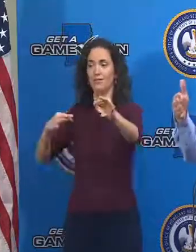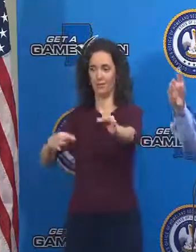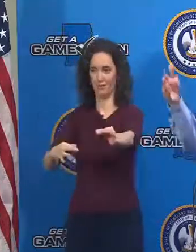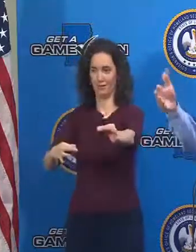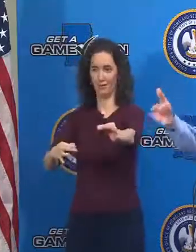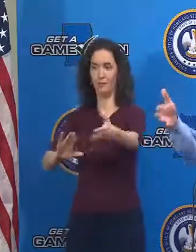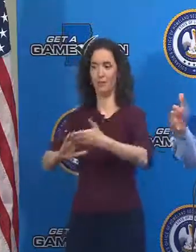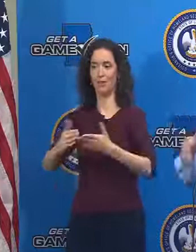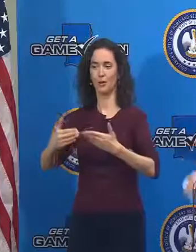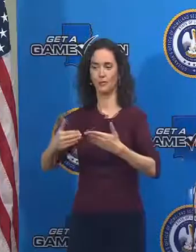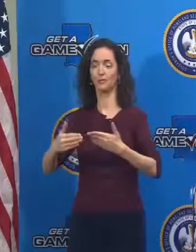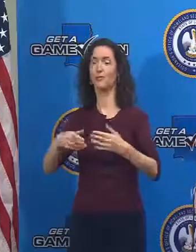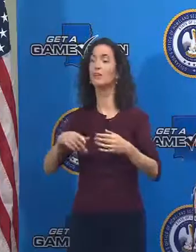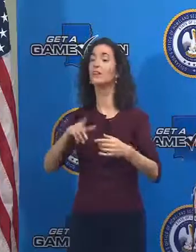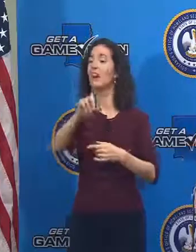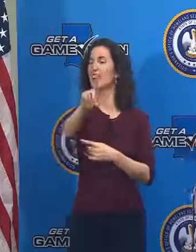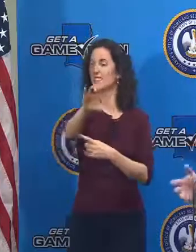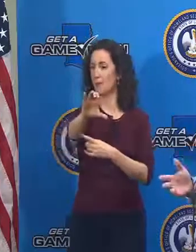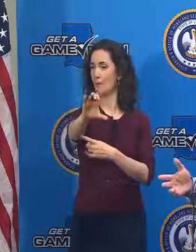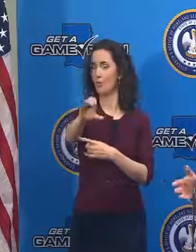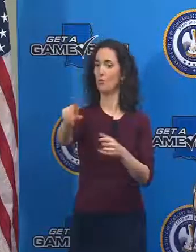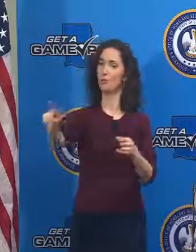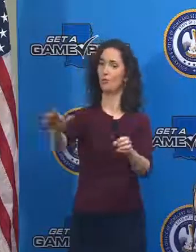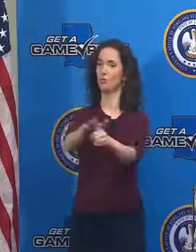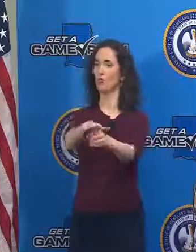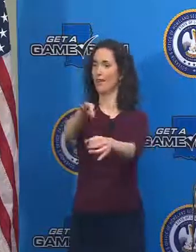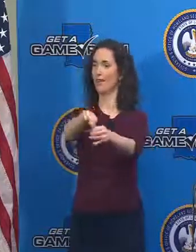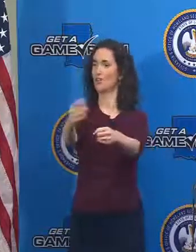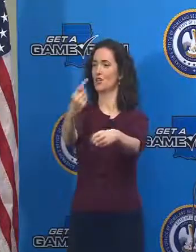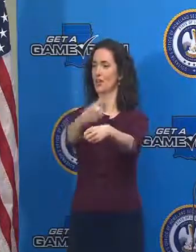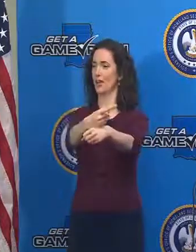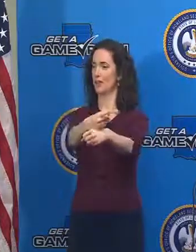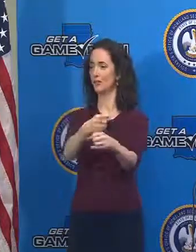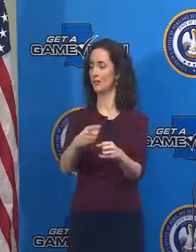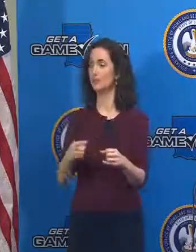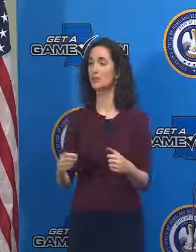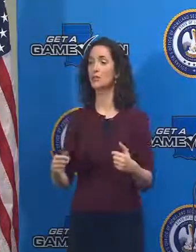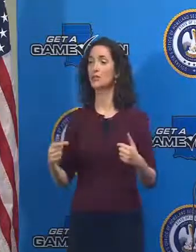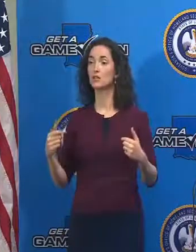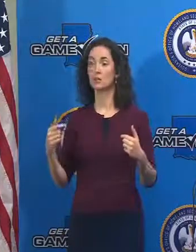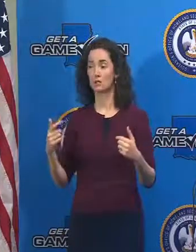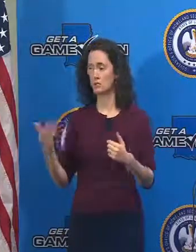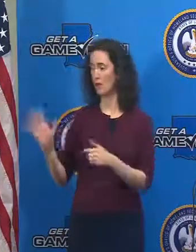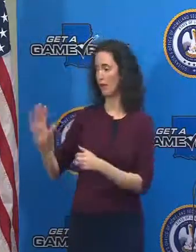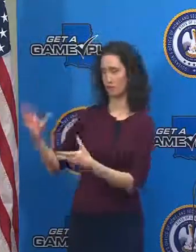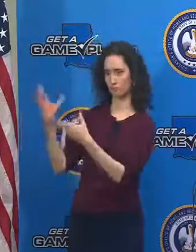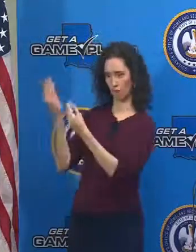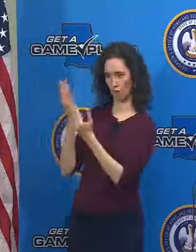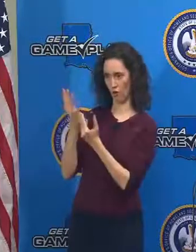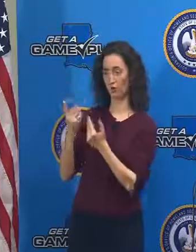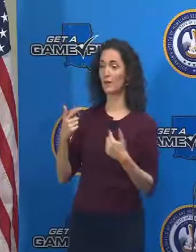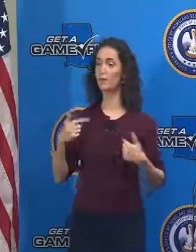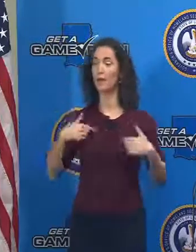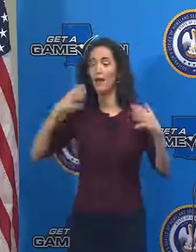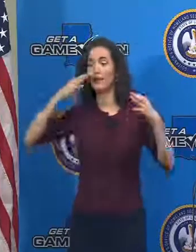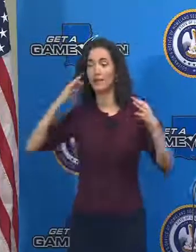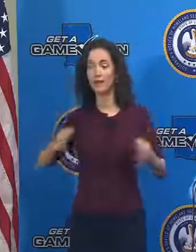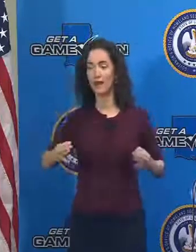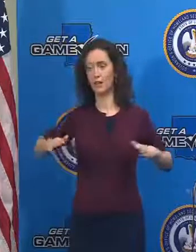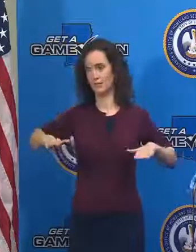December that would serve as the new general election date. I did not make a decision. I needed